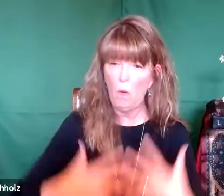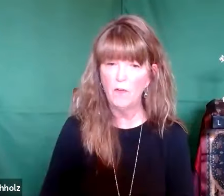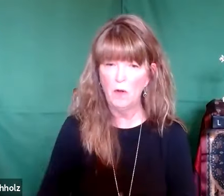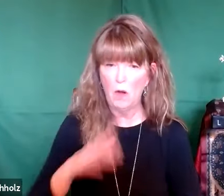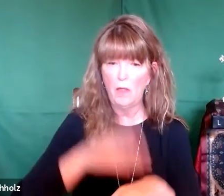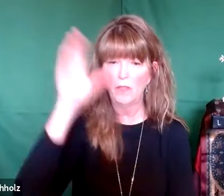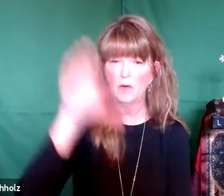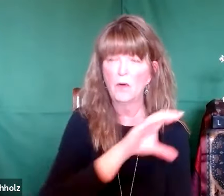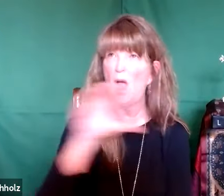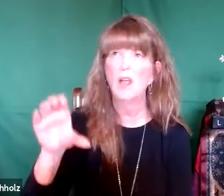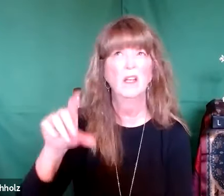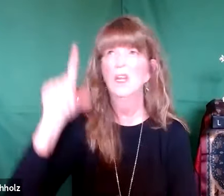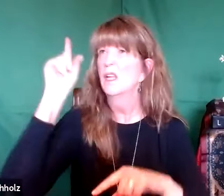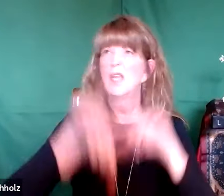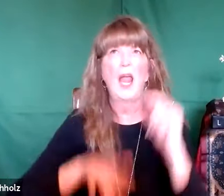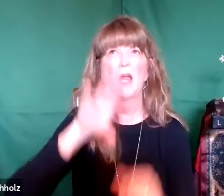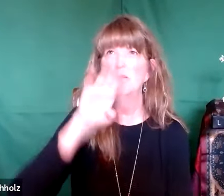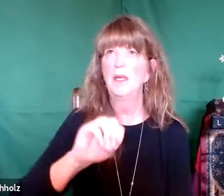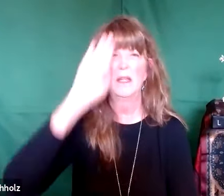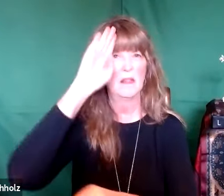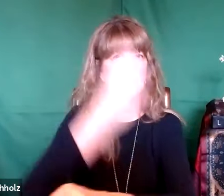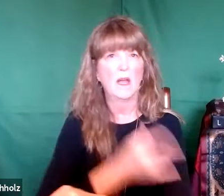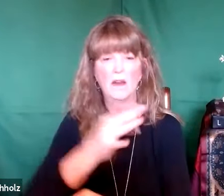He thought that this man's blood on the cross,